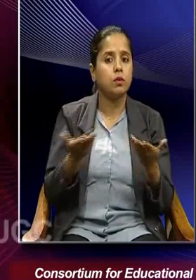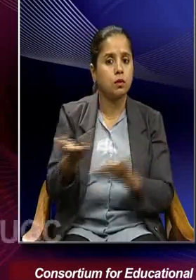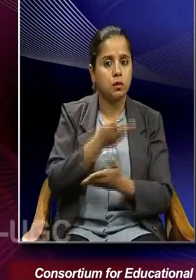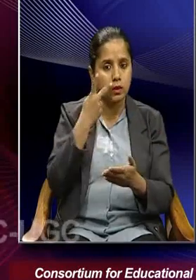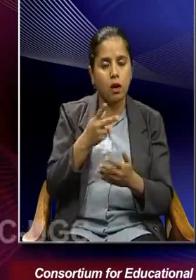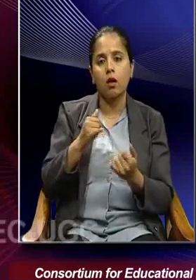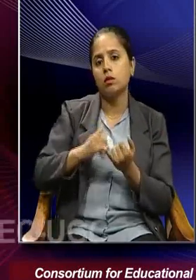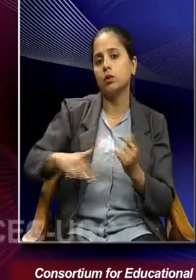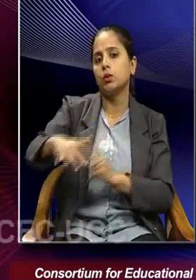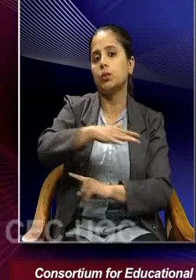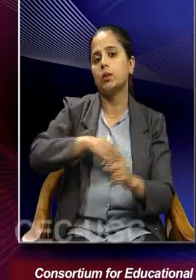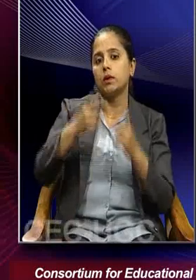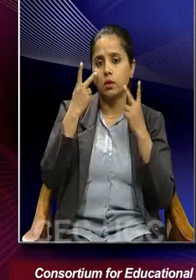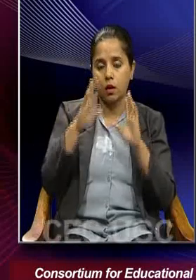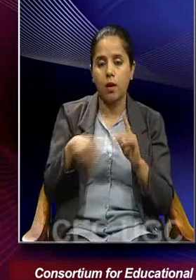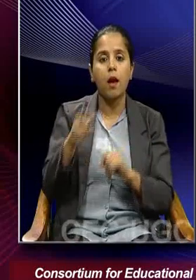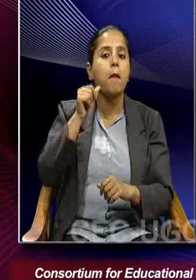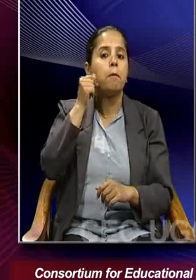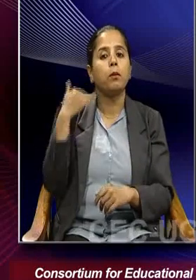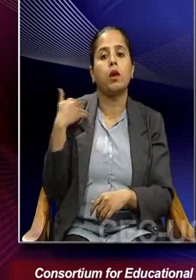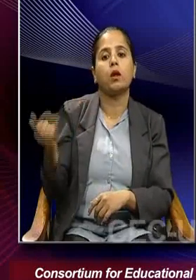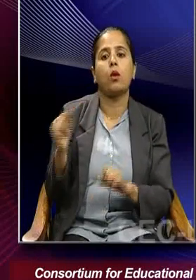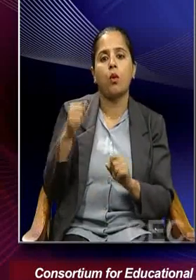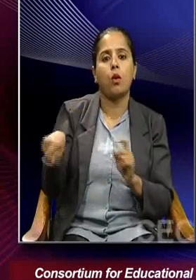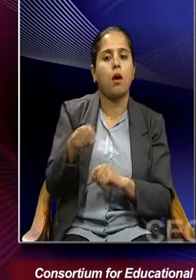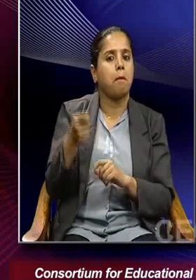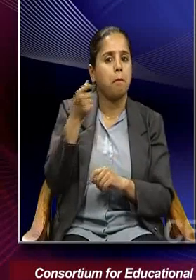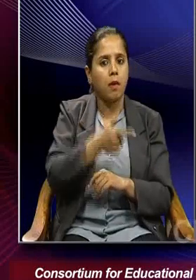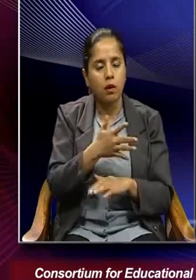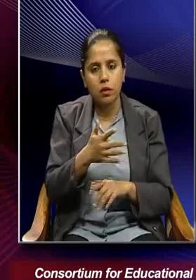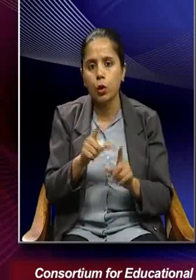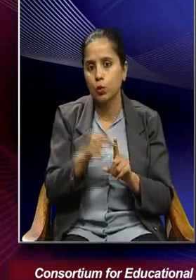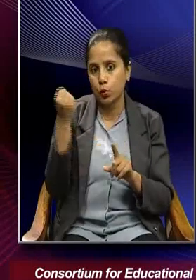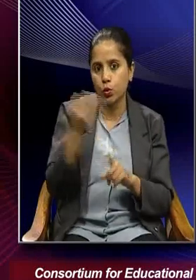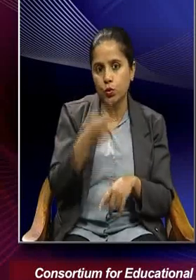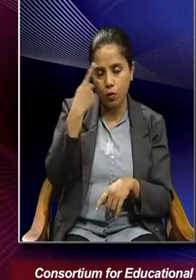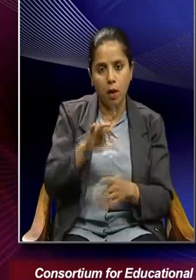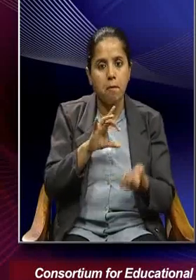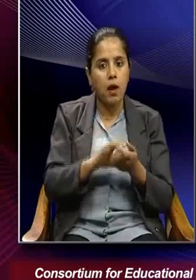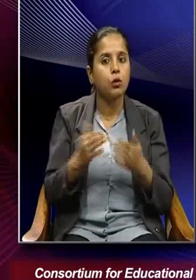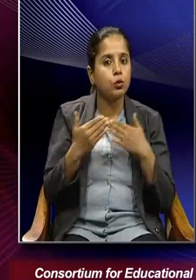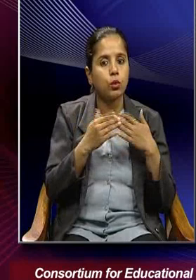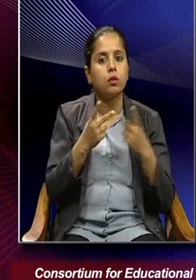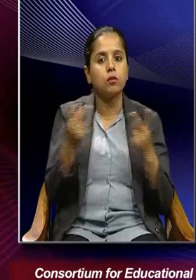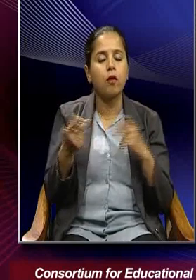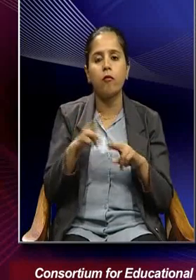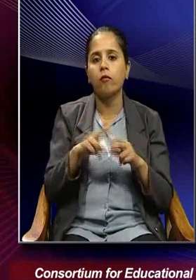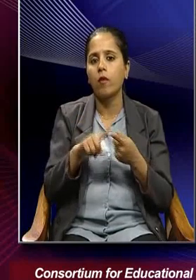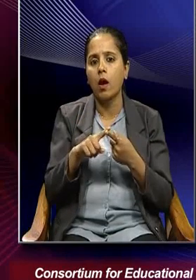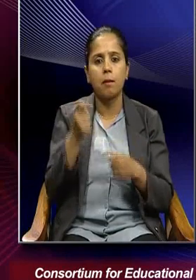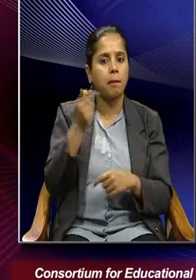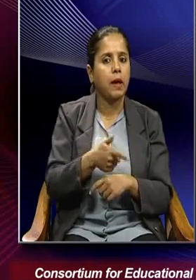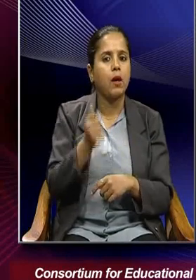of a situation that his brother, he couldn't pay the donations for the medical school fee of